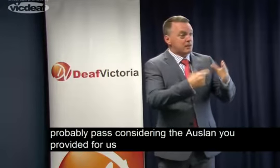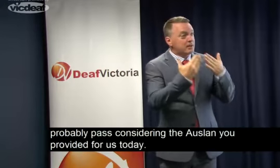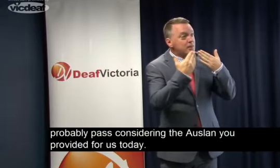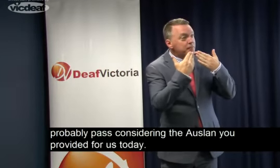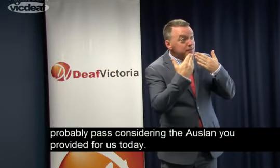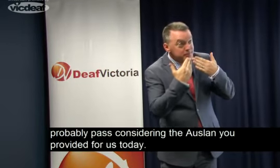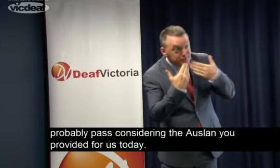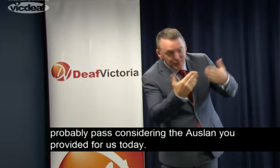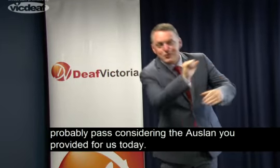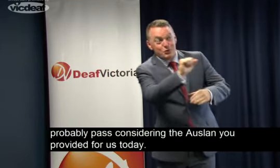Thank you, Eliza.